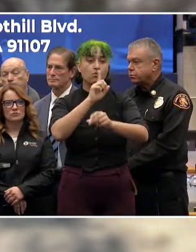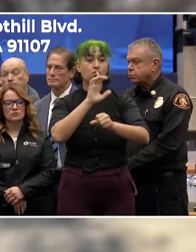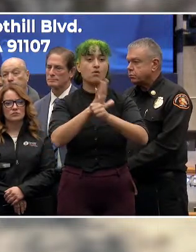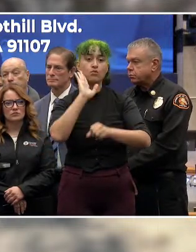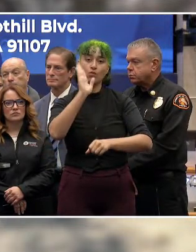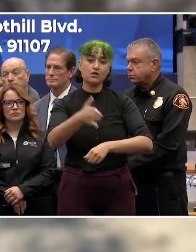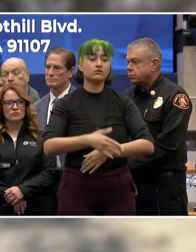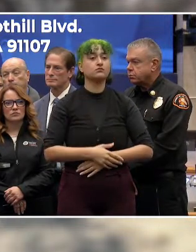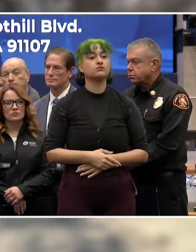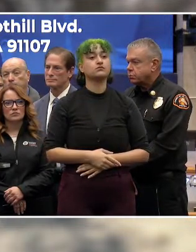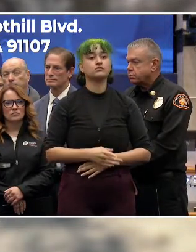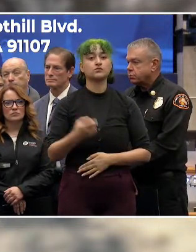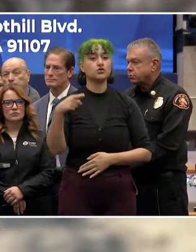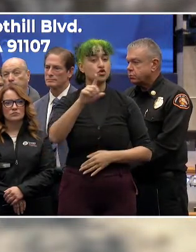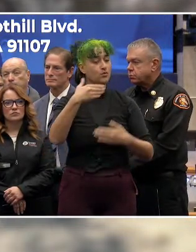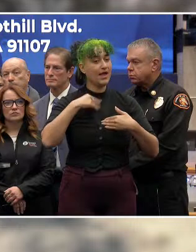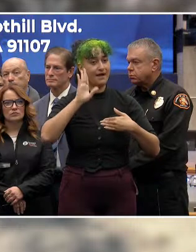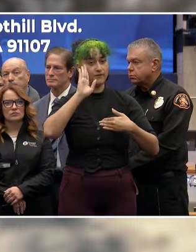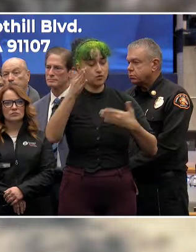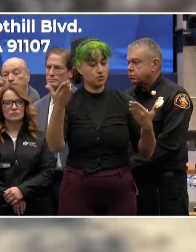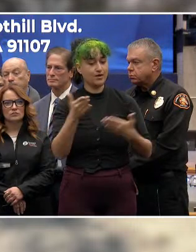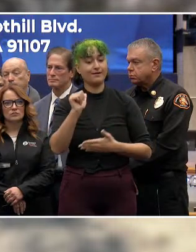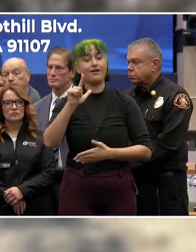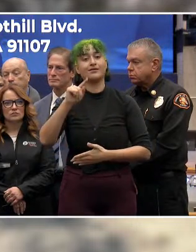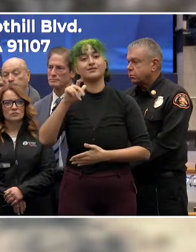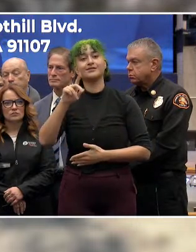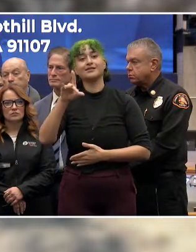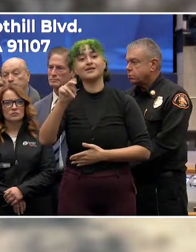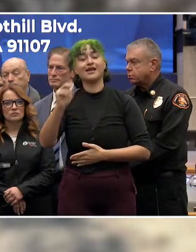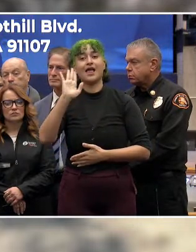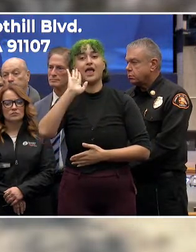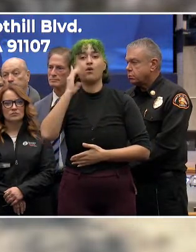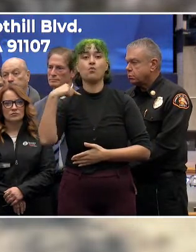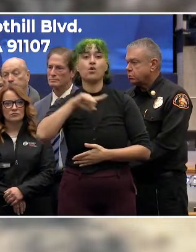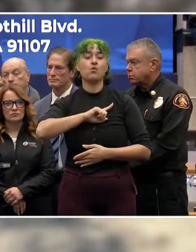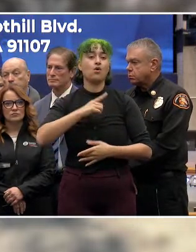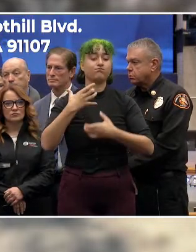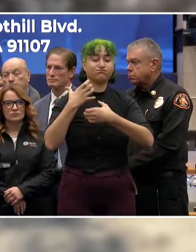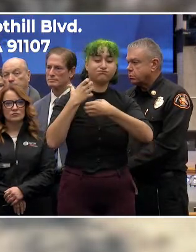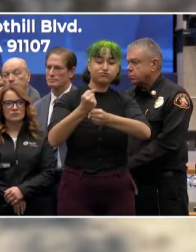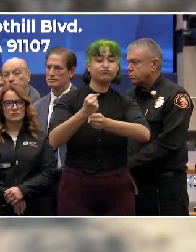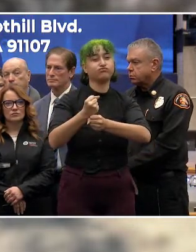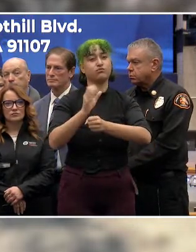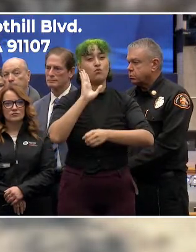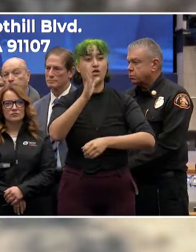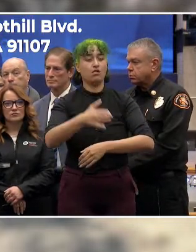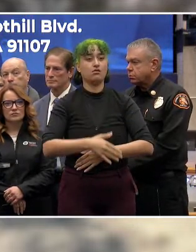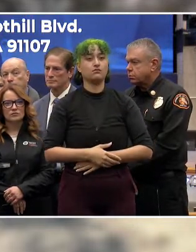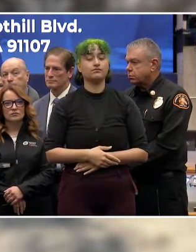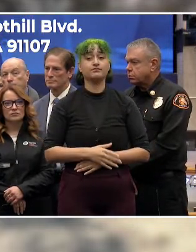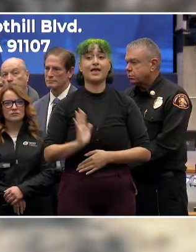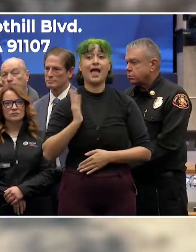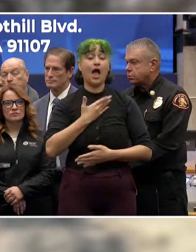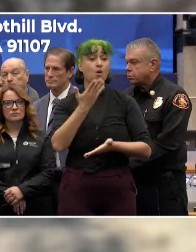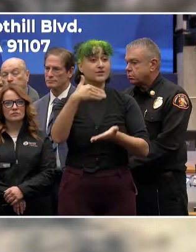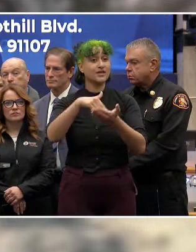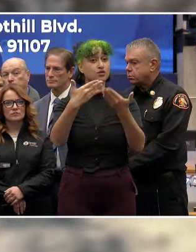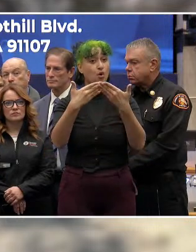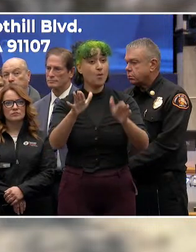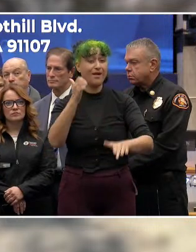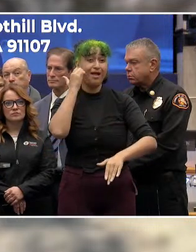promise. You have a future in Altadena, and we are going to come back stronger than ever. Our centers are